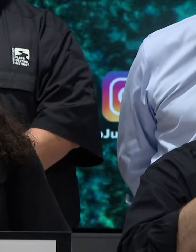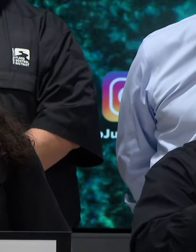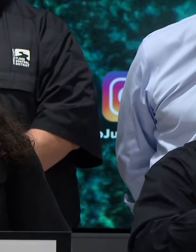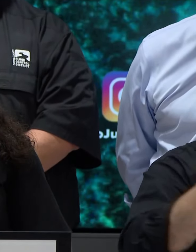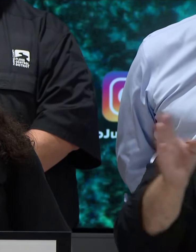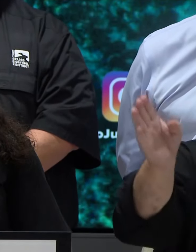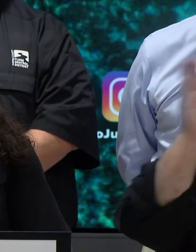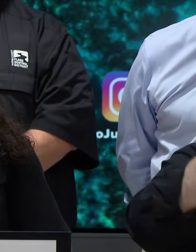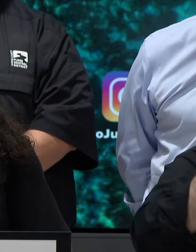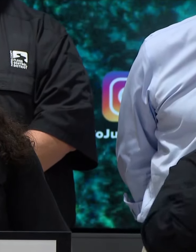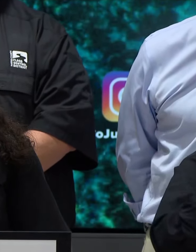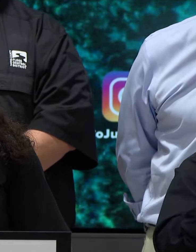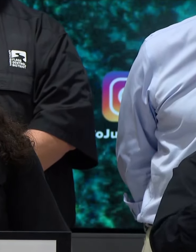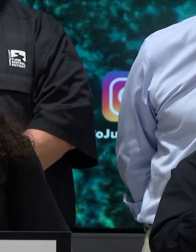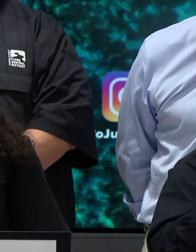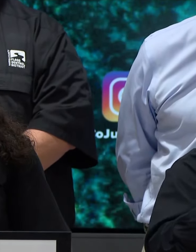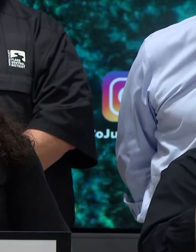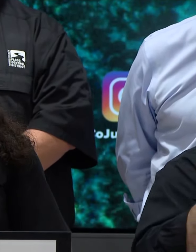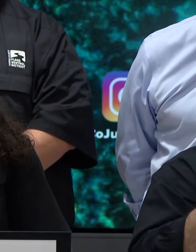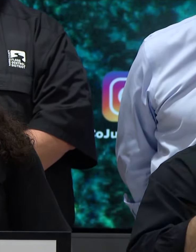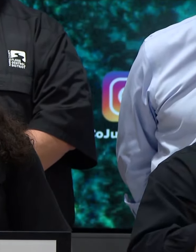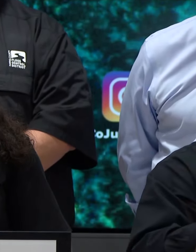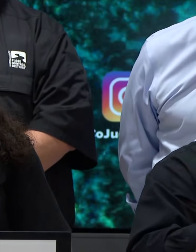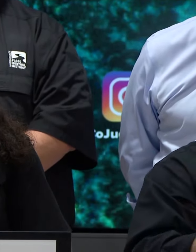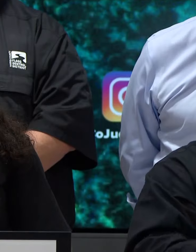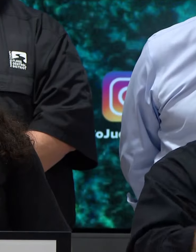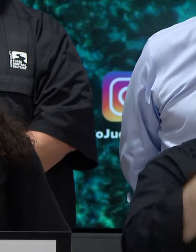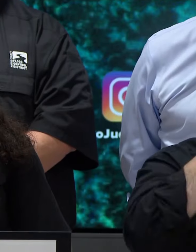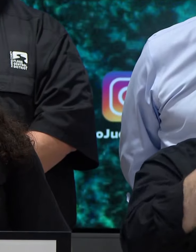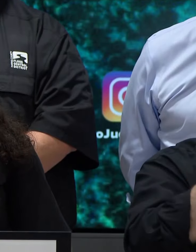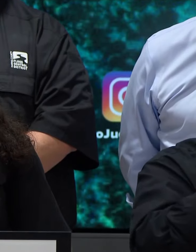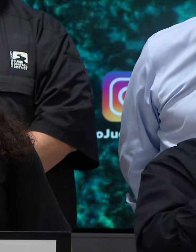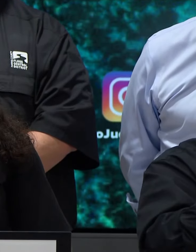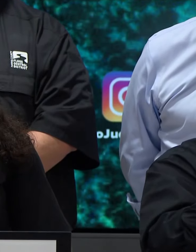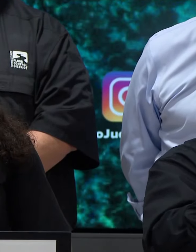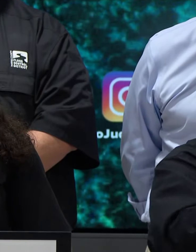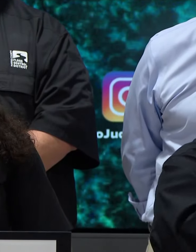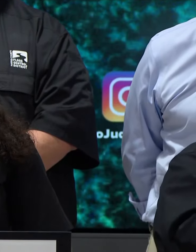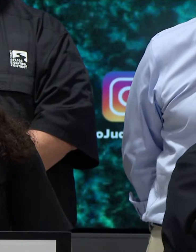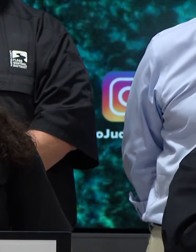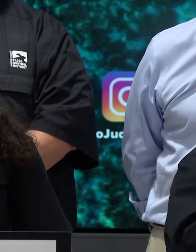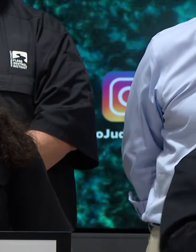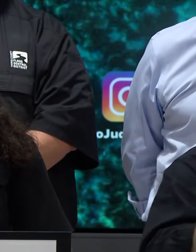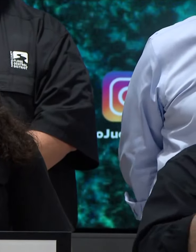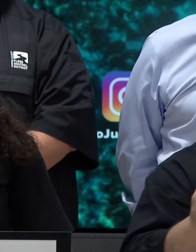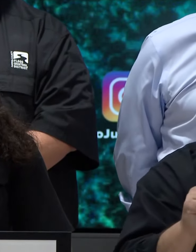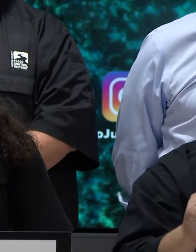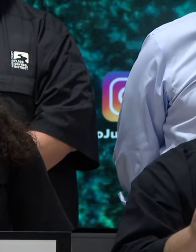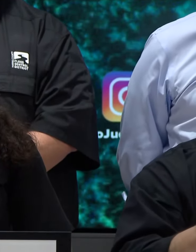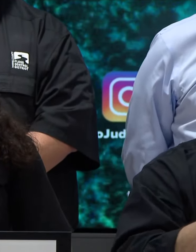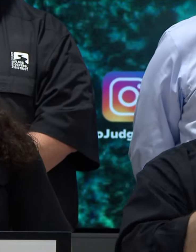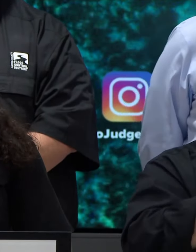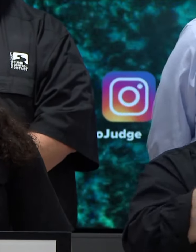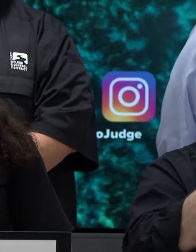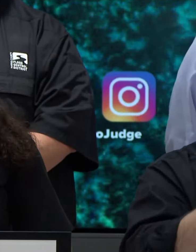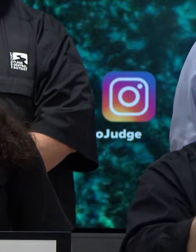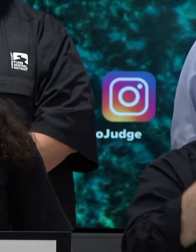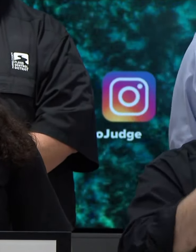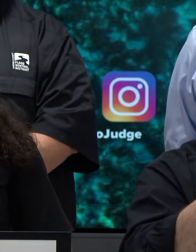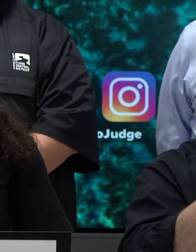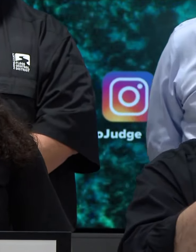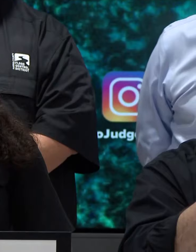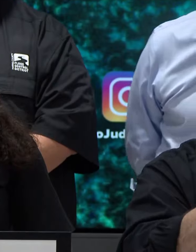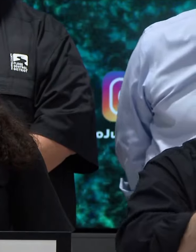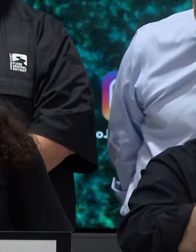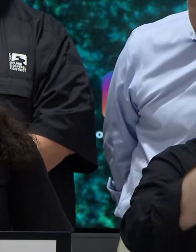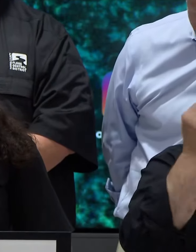direct financial support for the individuals affected. We don't yet have the exact count, which